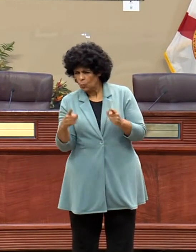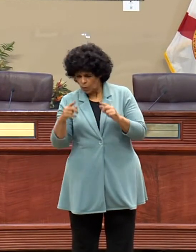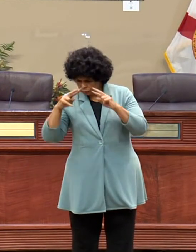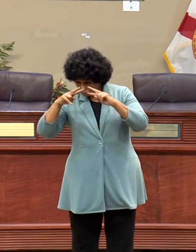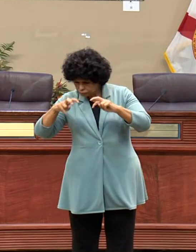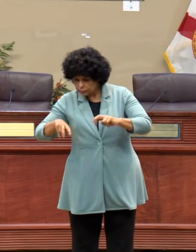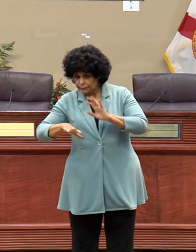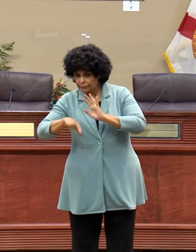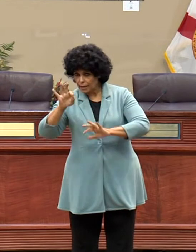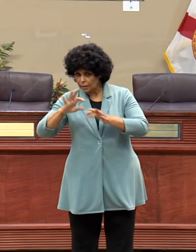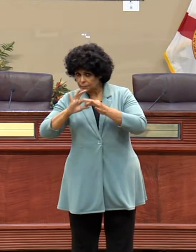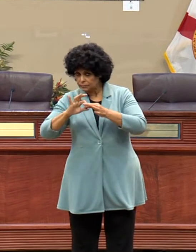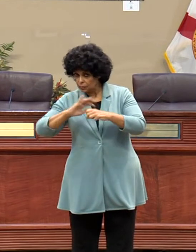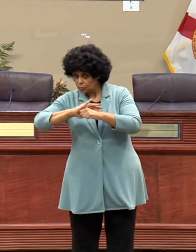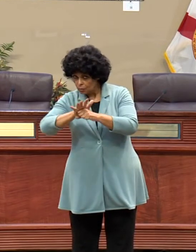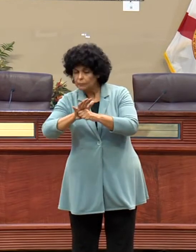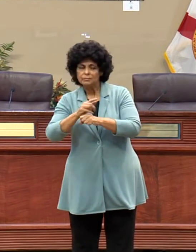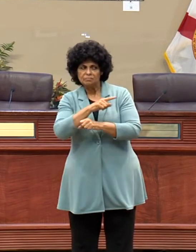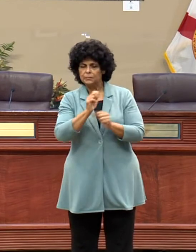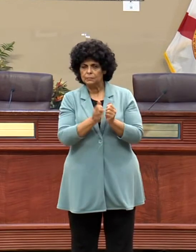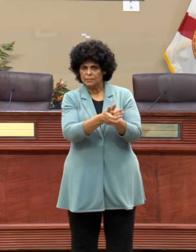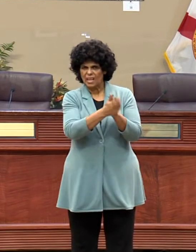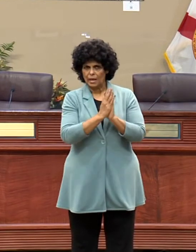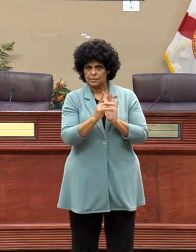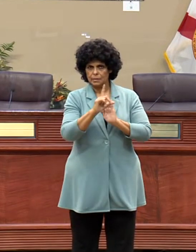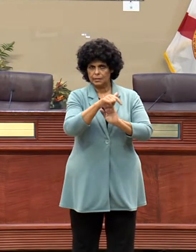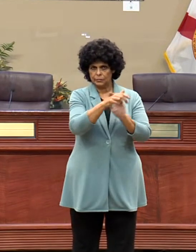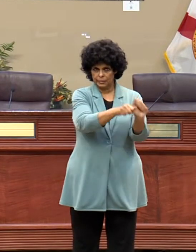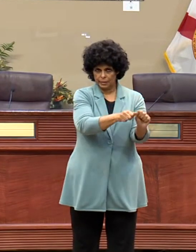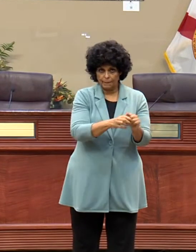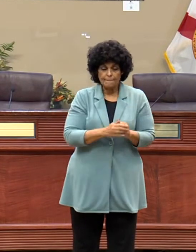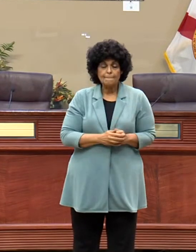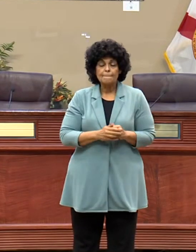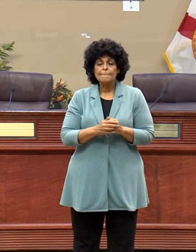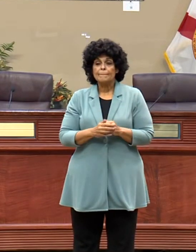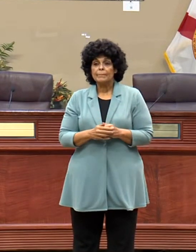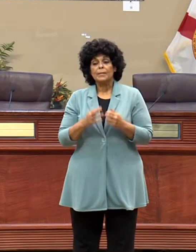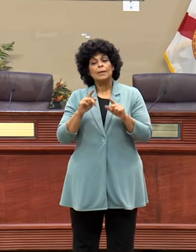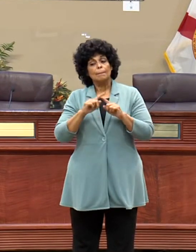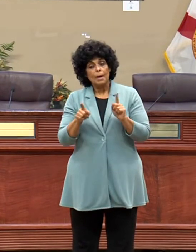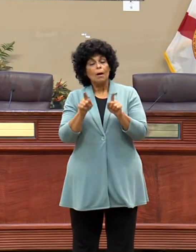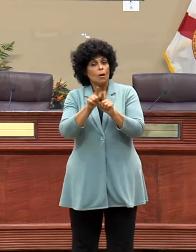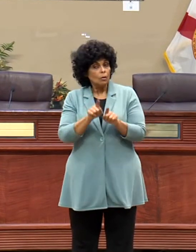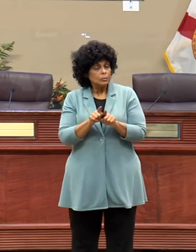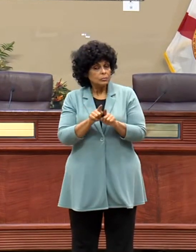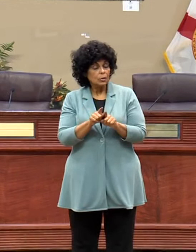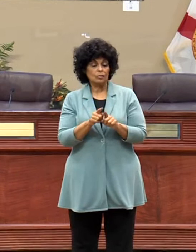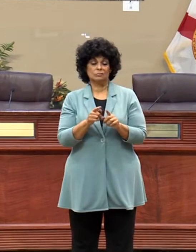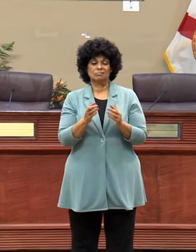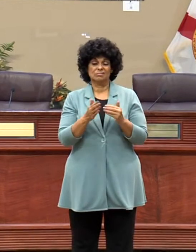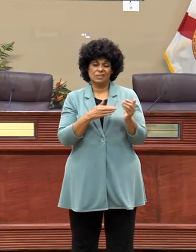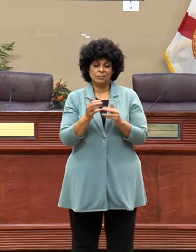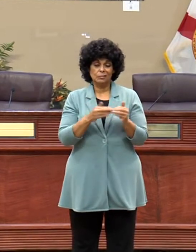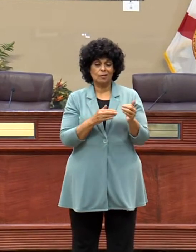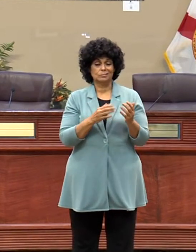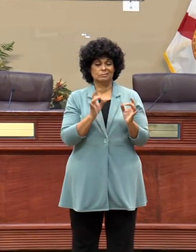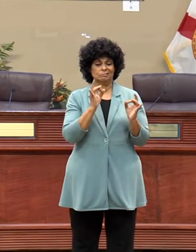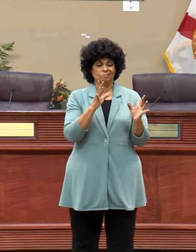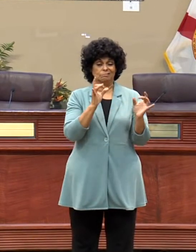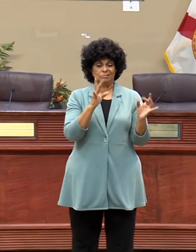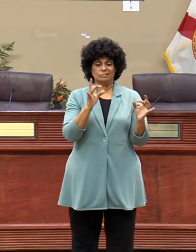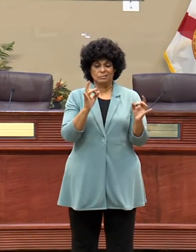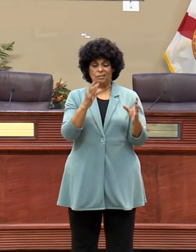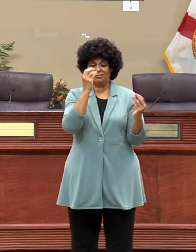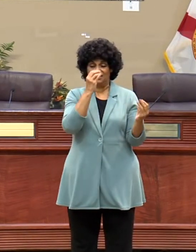When we look at the numbers, there's good news in the midst of bad news. And the